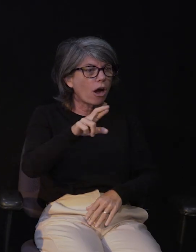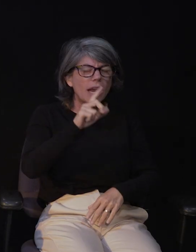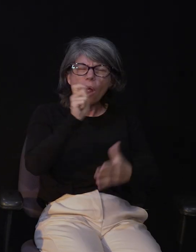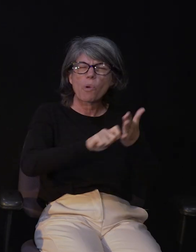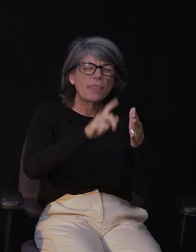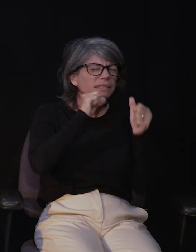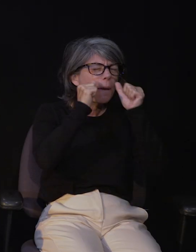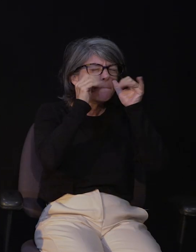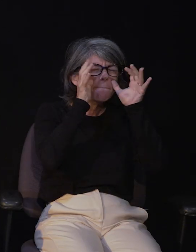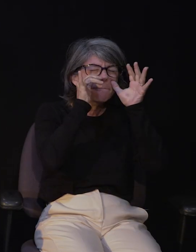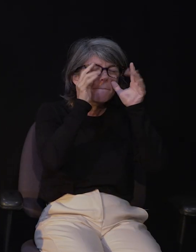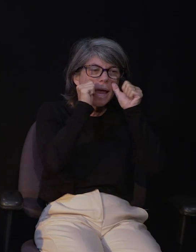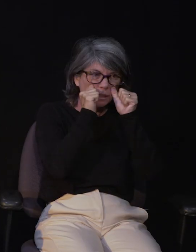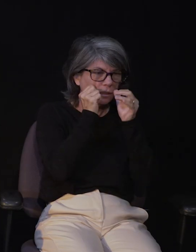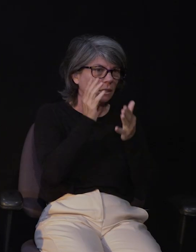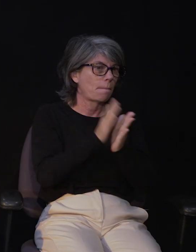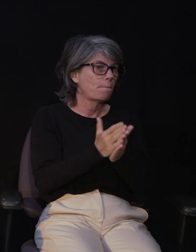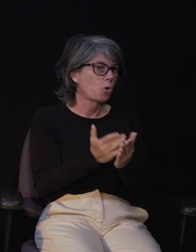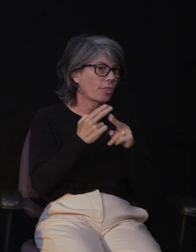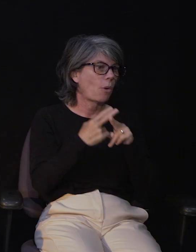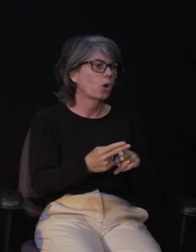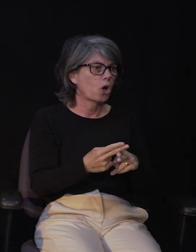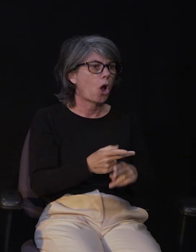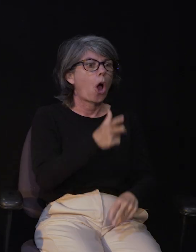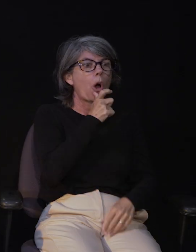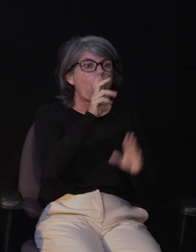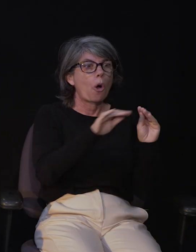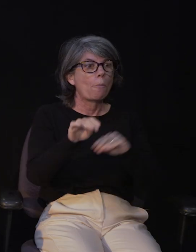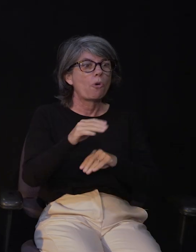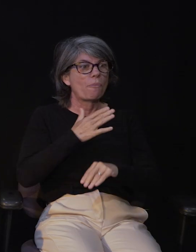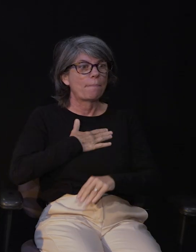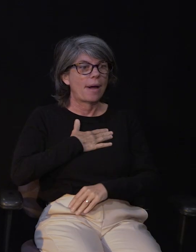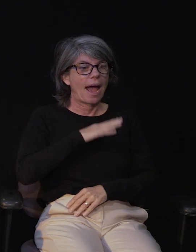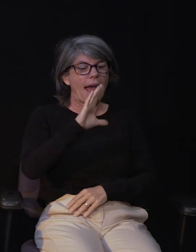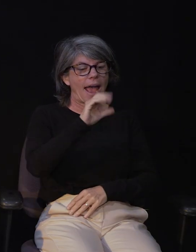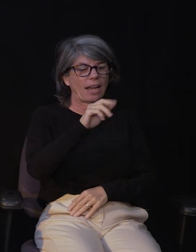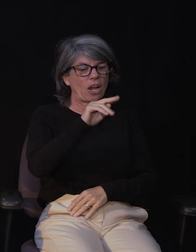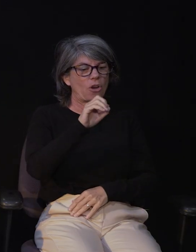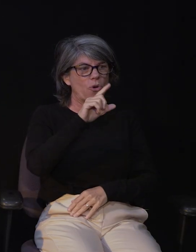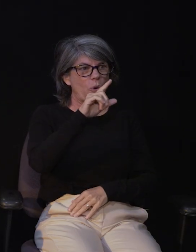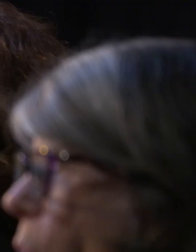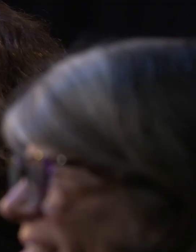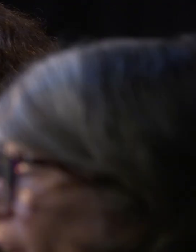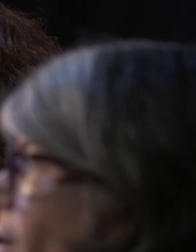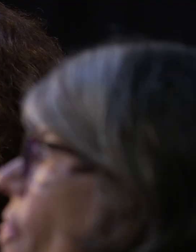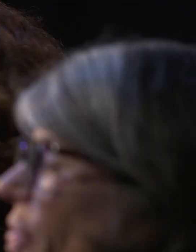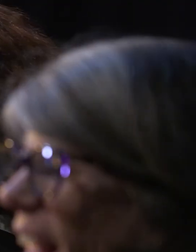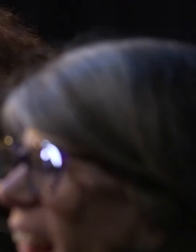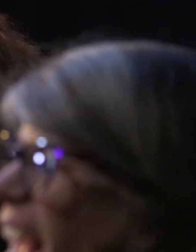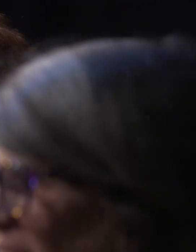amazing books called Who Moved My Cannoli, the